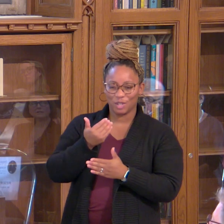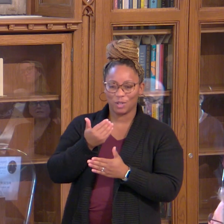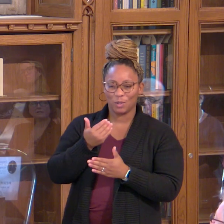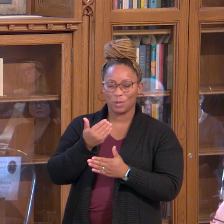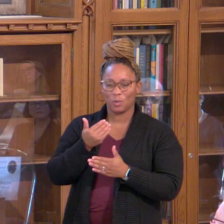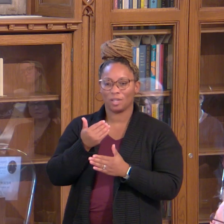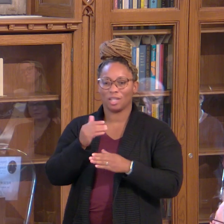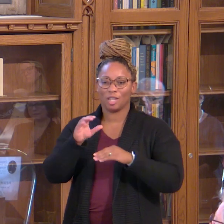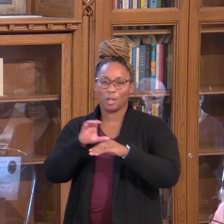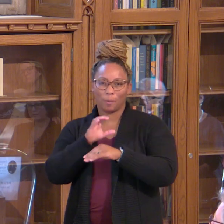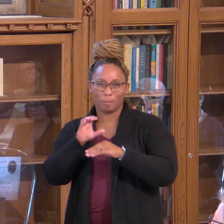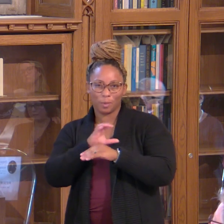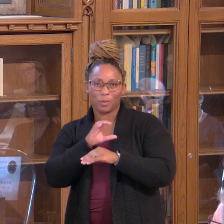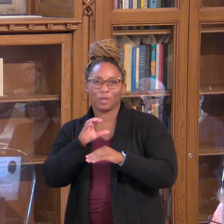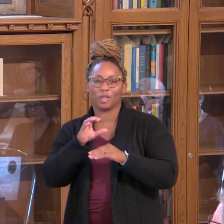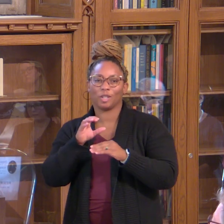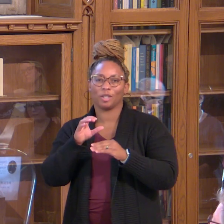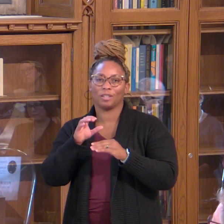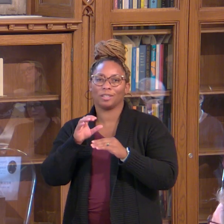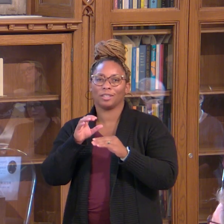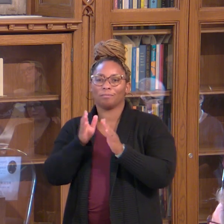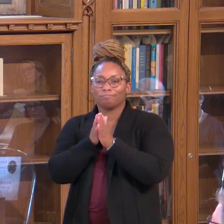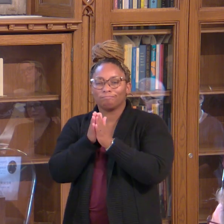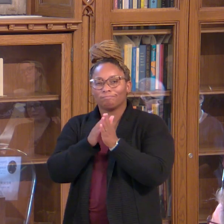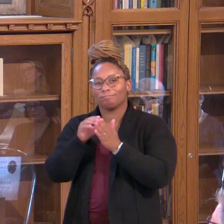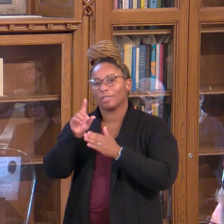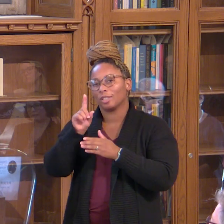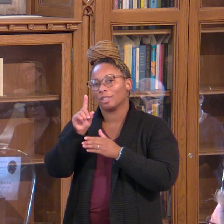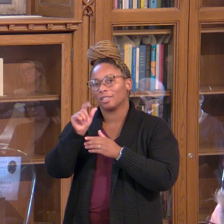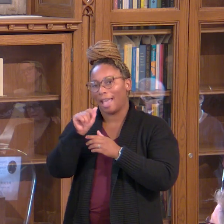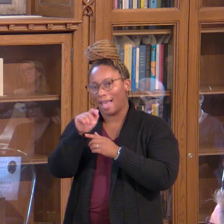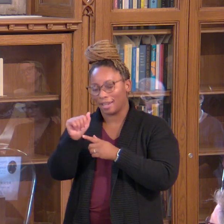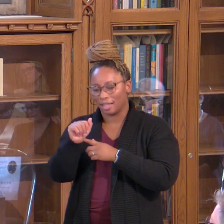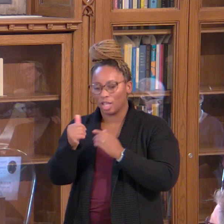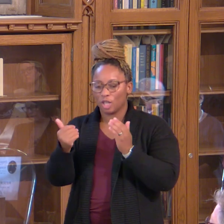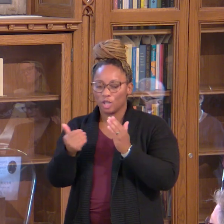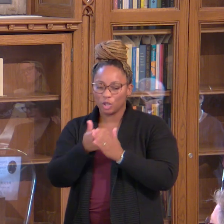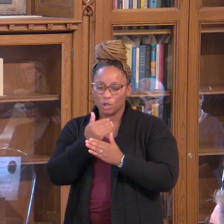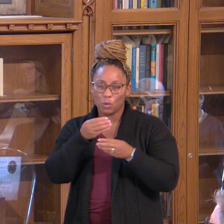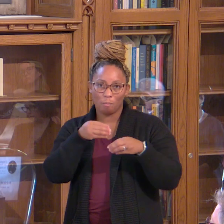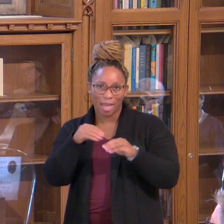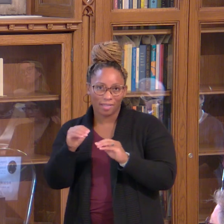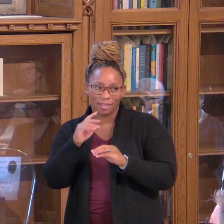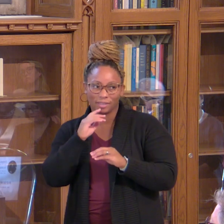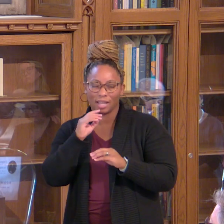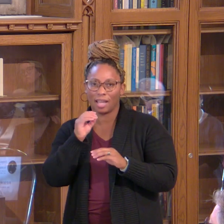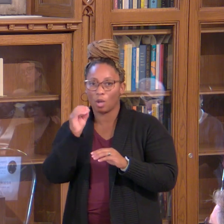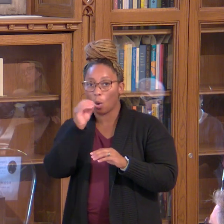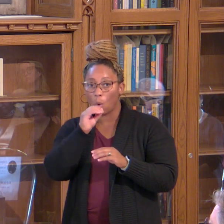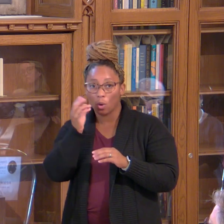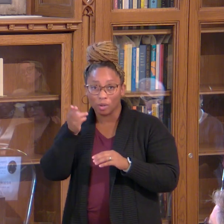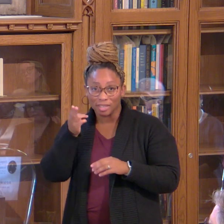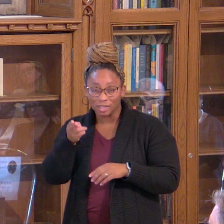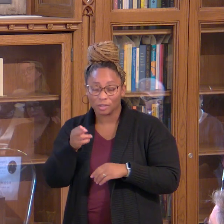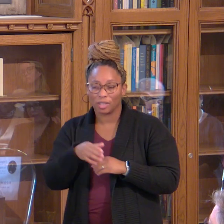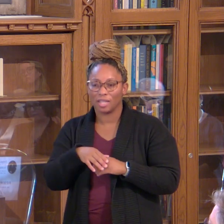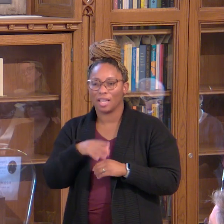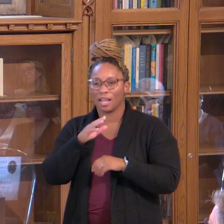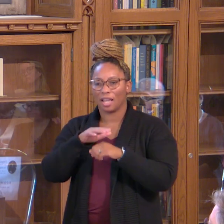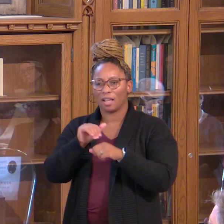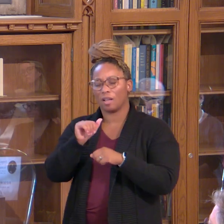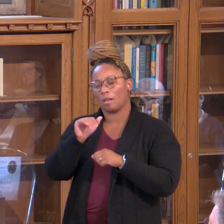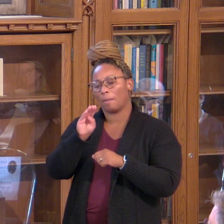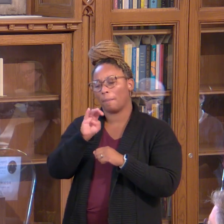computer-driven uh data new methodologies such as oral history and I call out Bill chafe